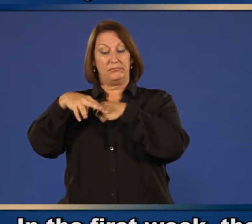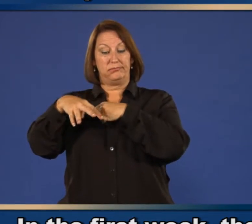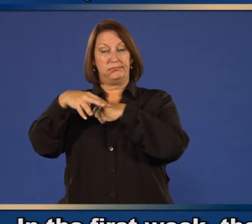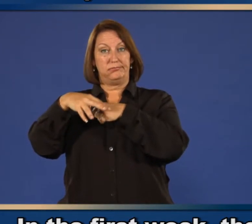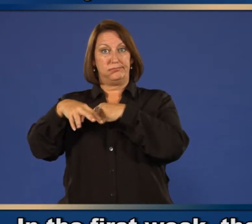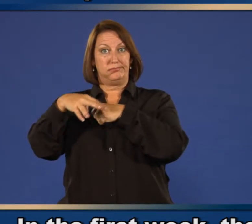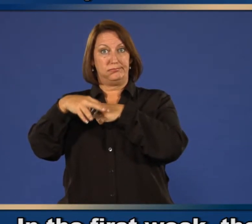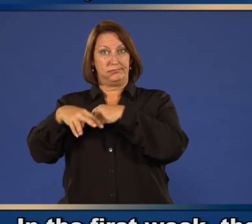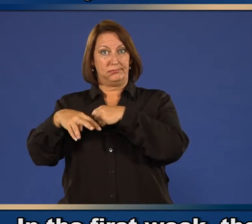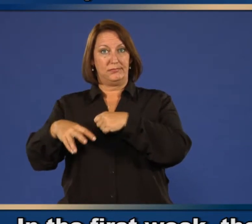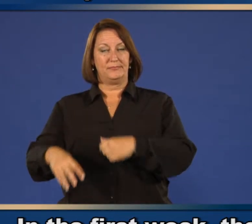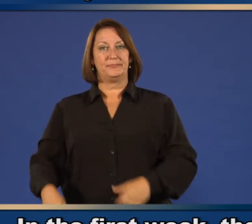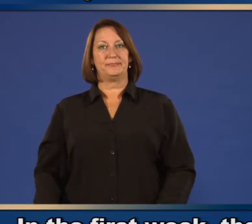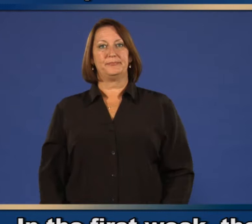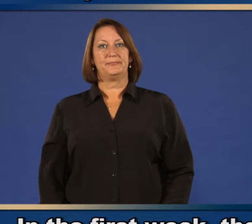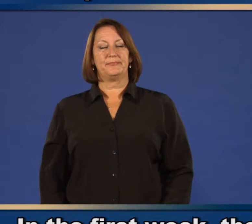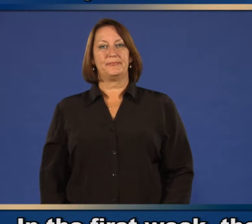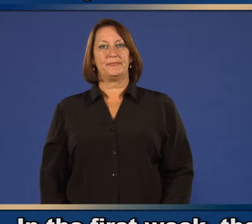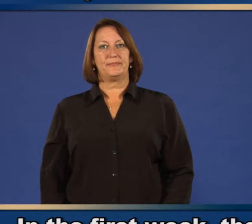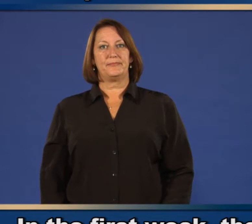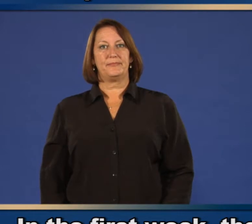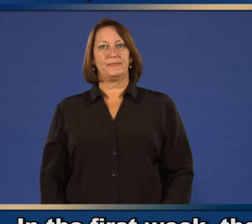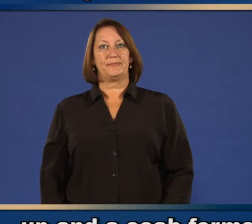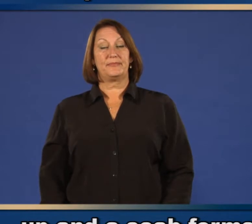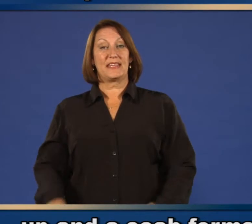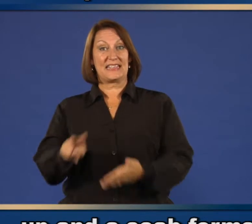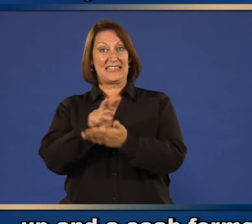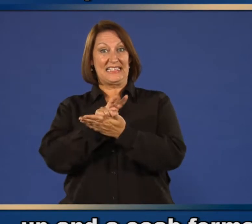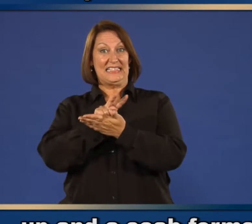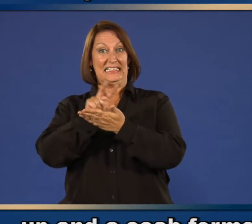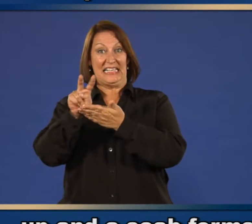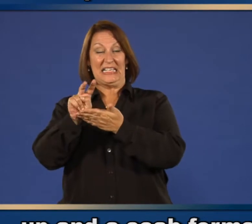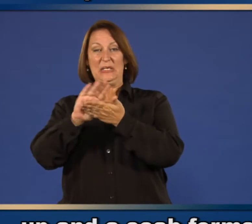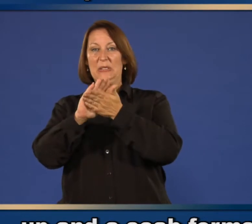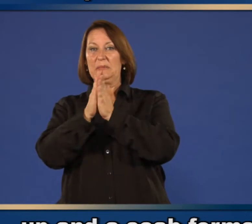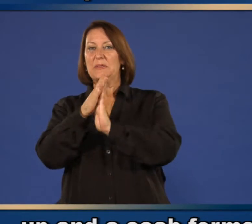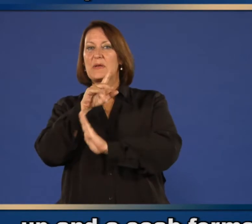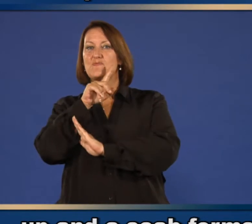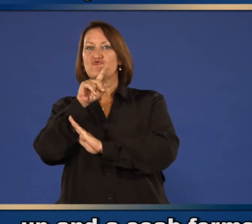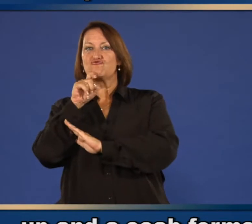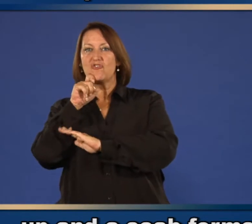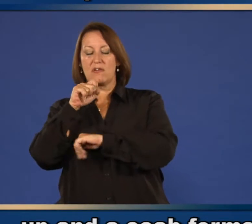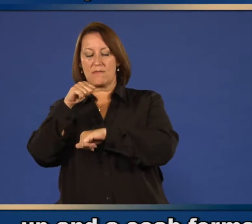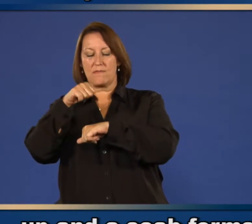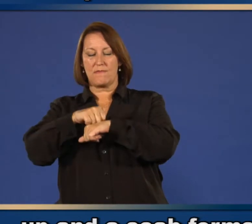During the second week, the blister begins to dry up and a scab forms.